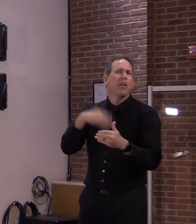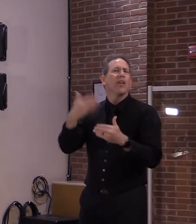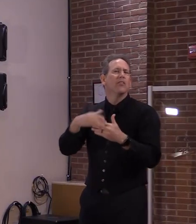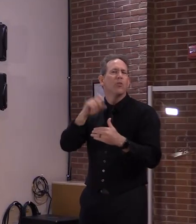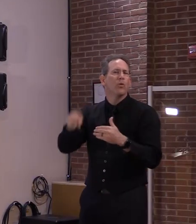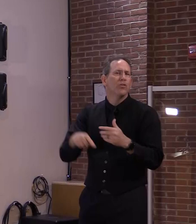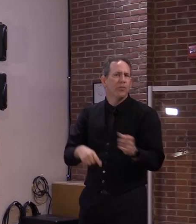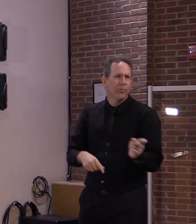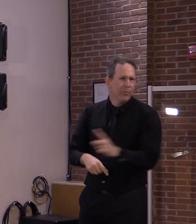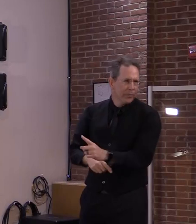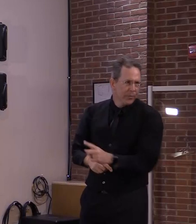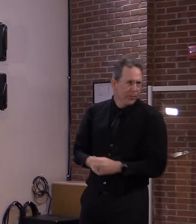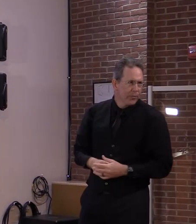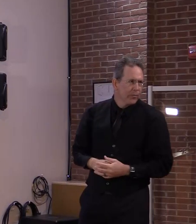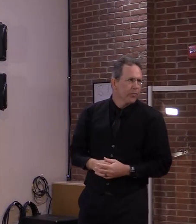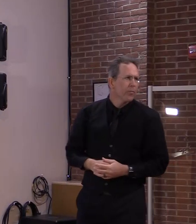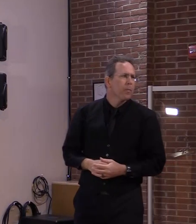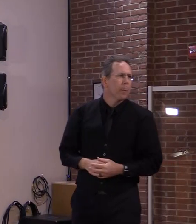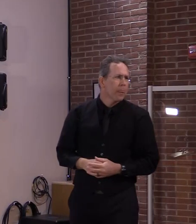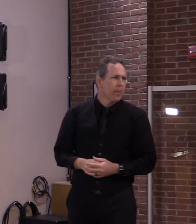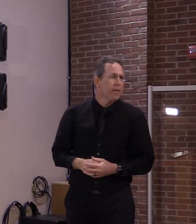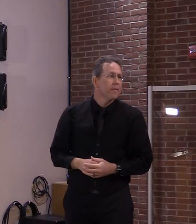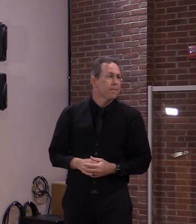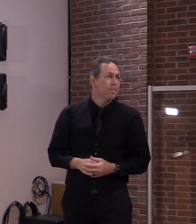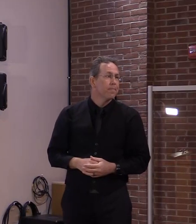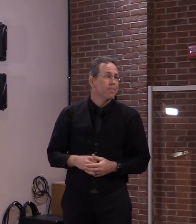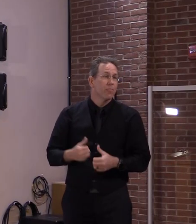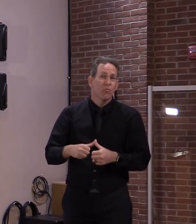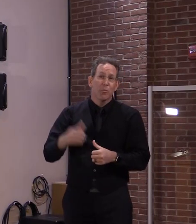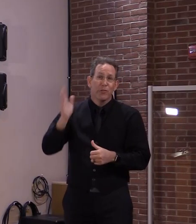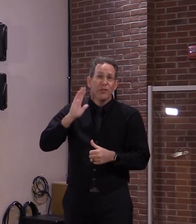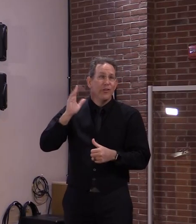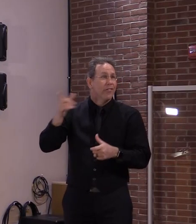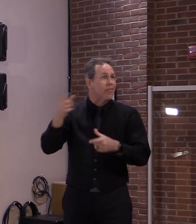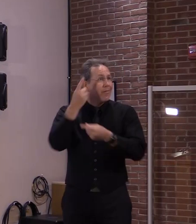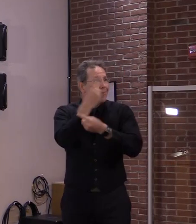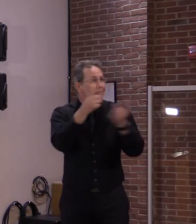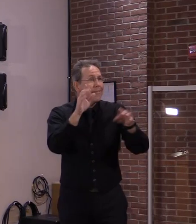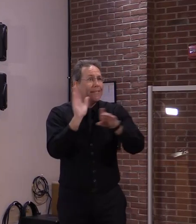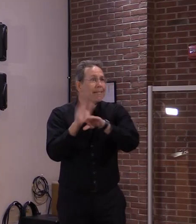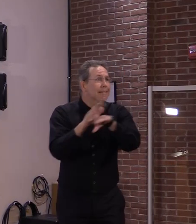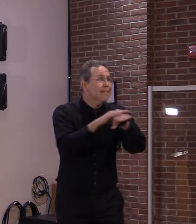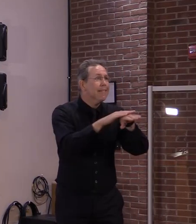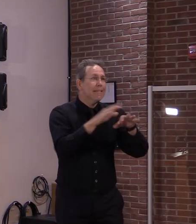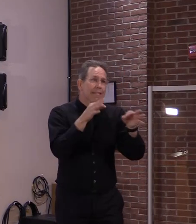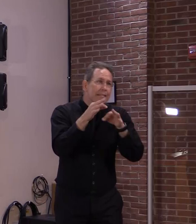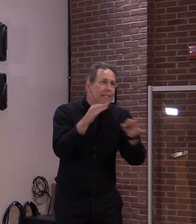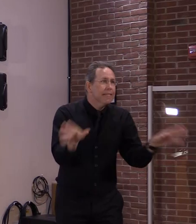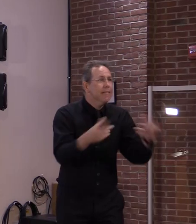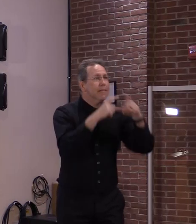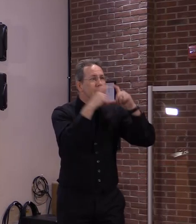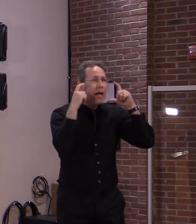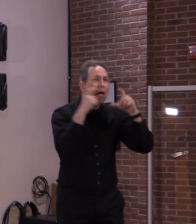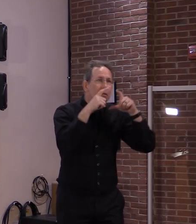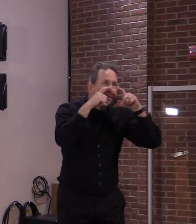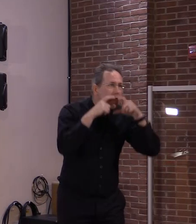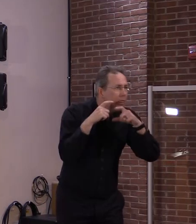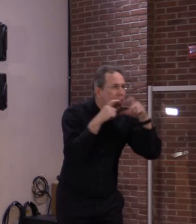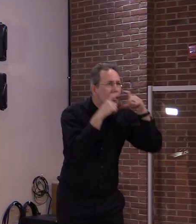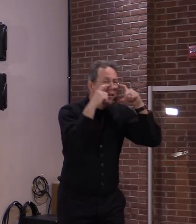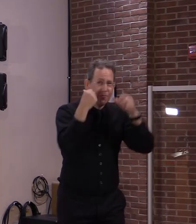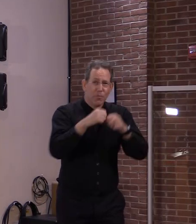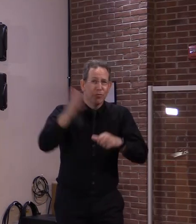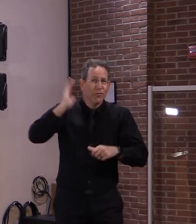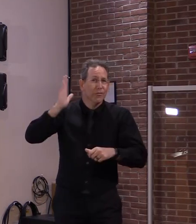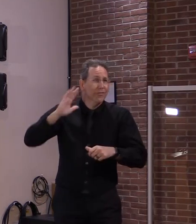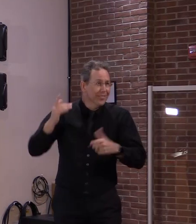more new to us, Governor Scott and Dr. Levine, you had some pretty clear guidance regarding whether or not we should walk up to